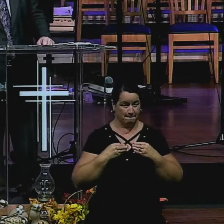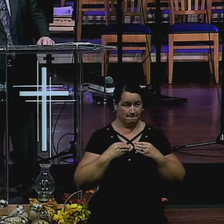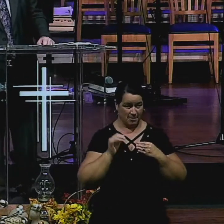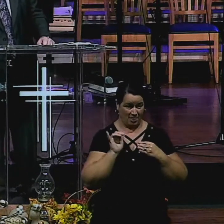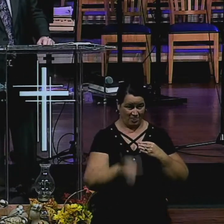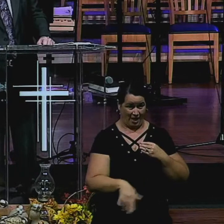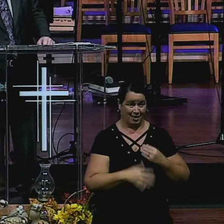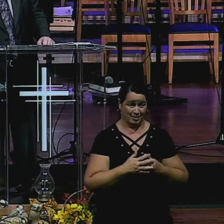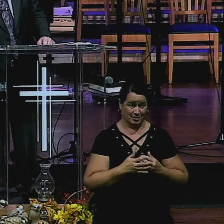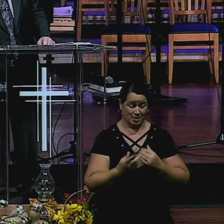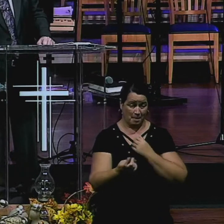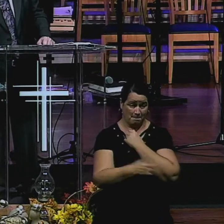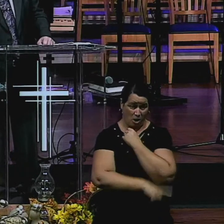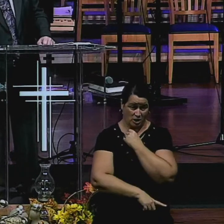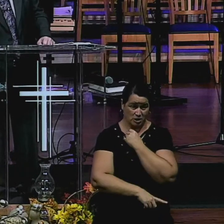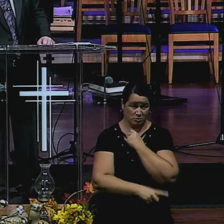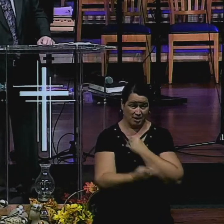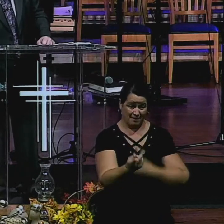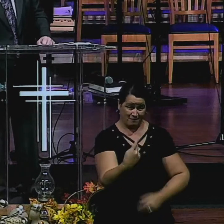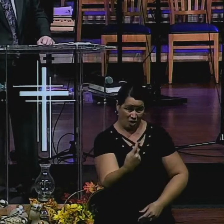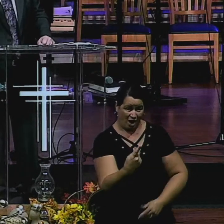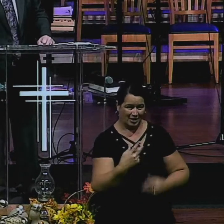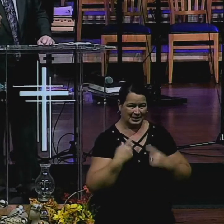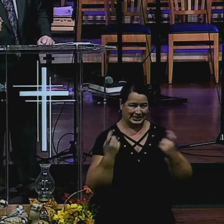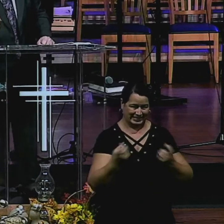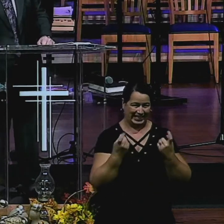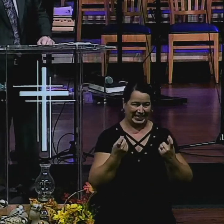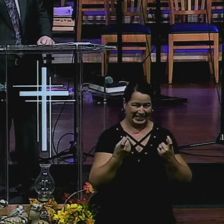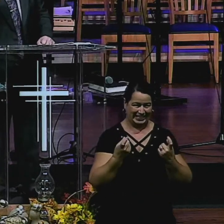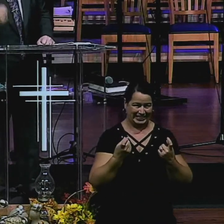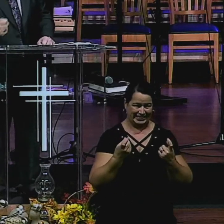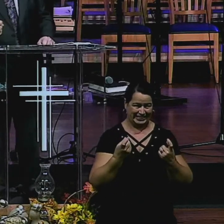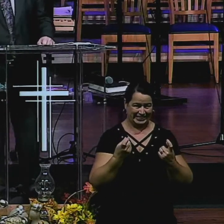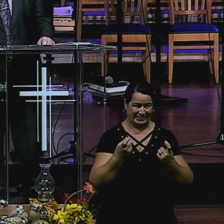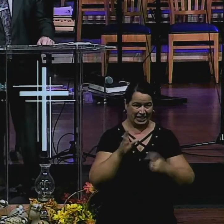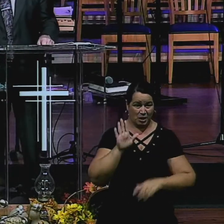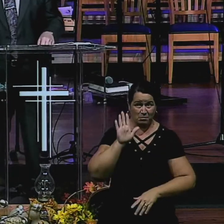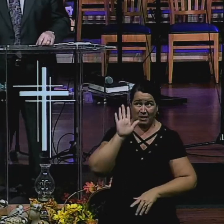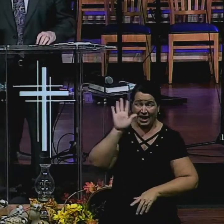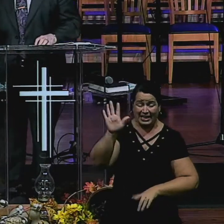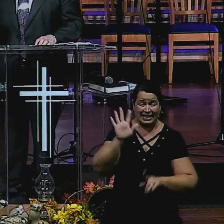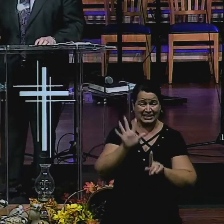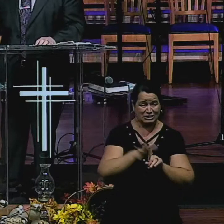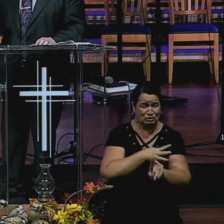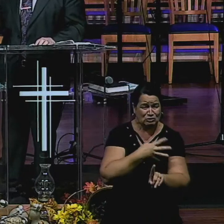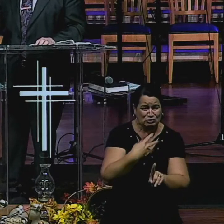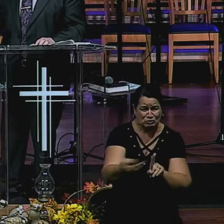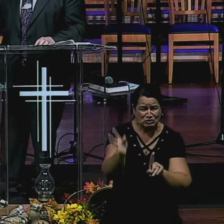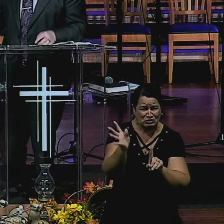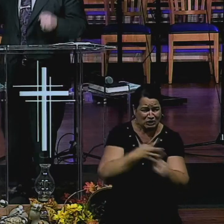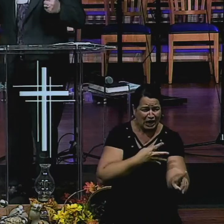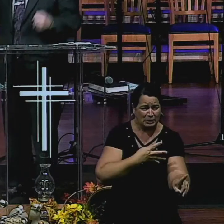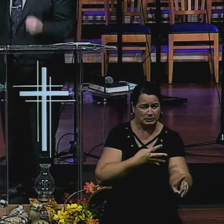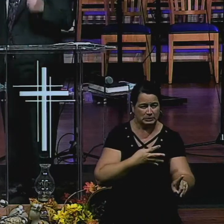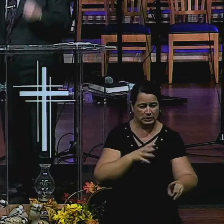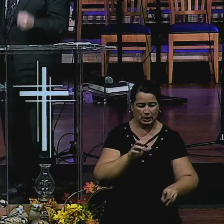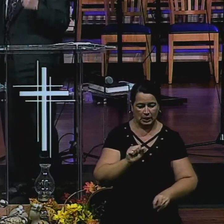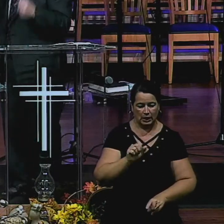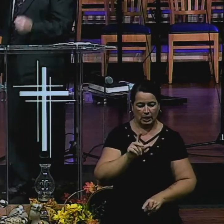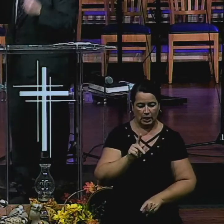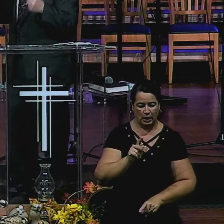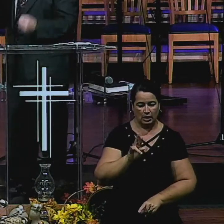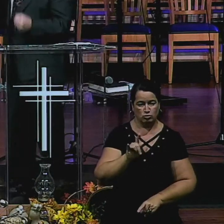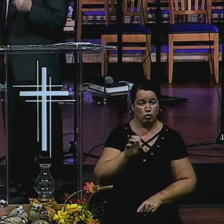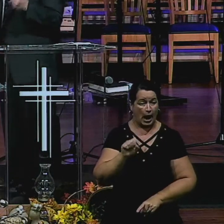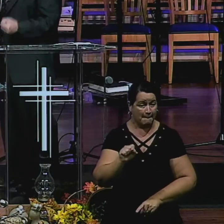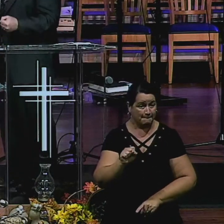chastisement for our peace. It was upon him. By his stripes, Someone has to get stripes. Why? Because God said